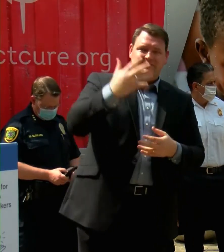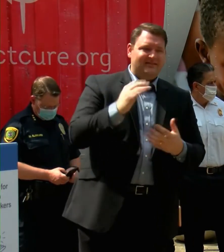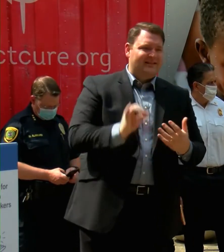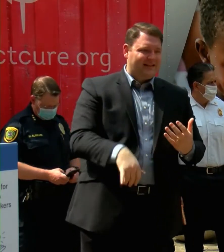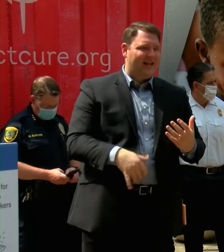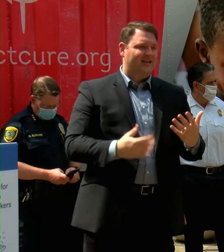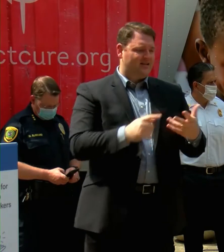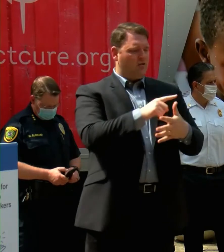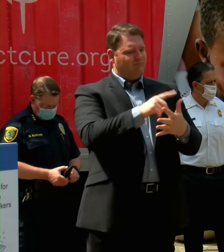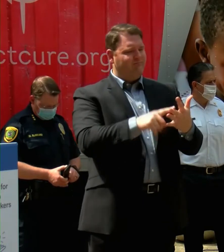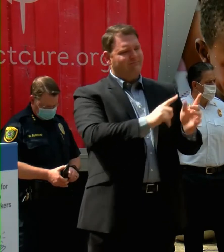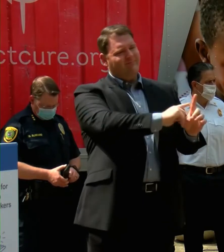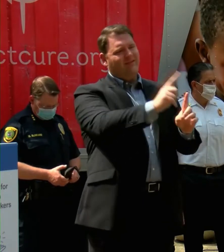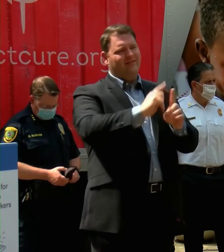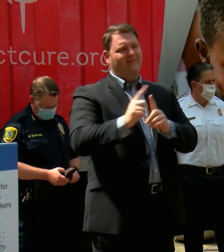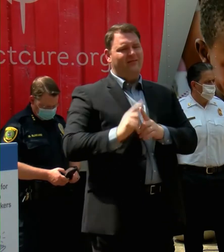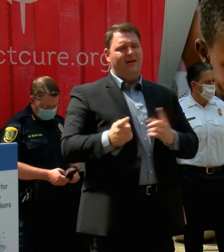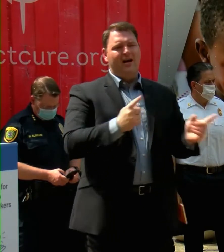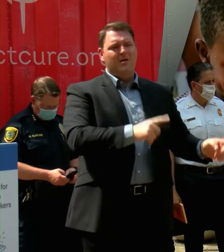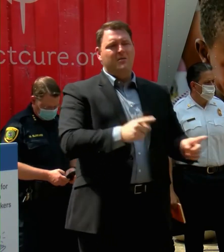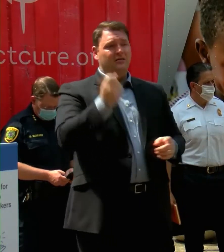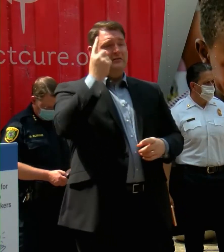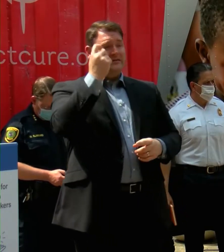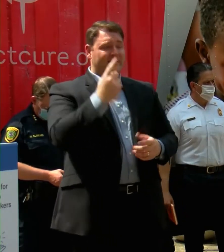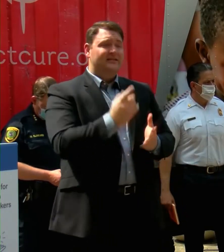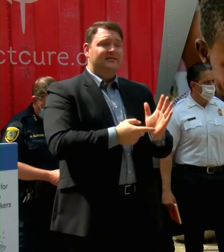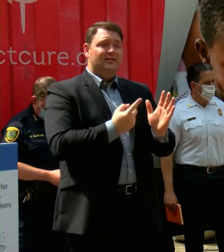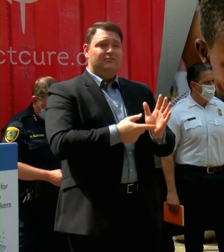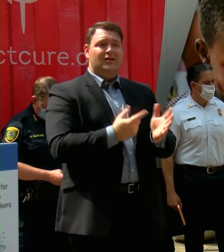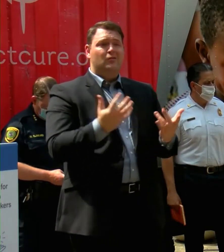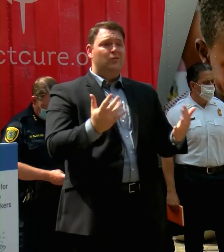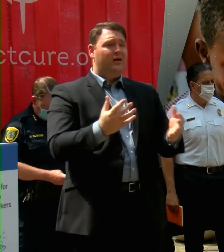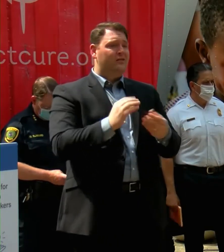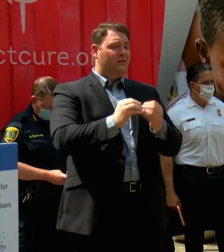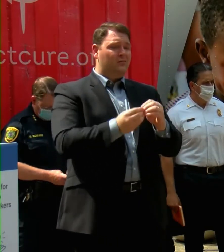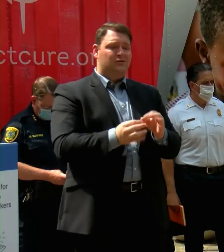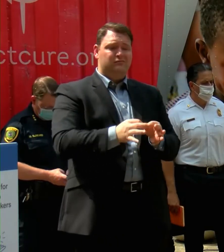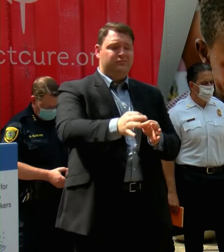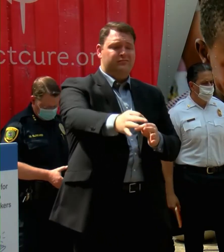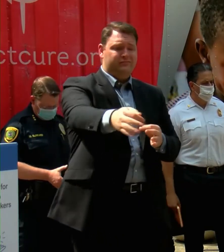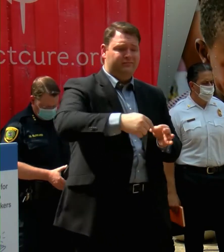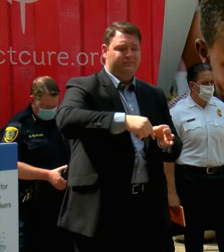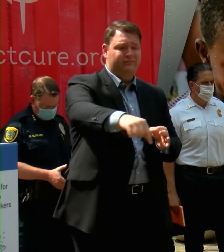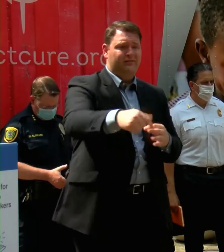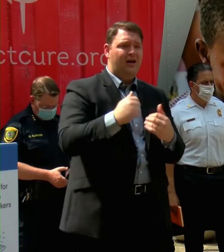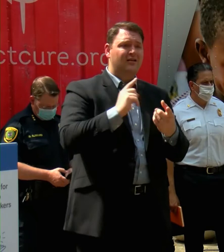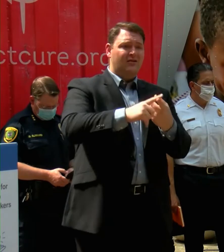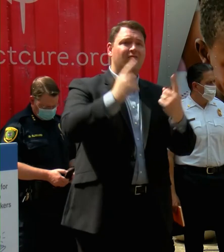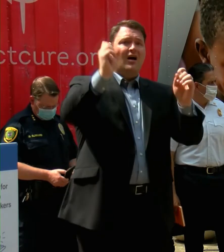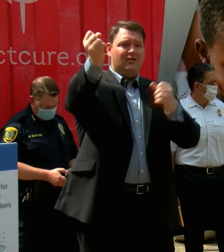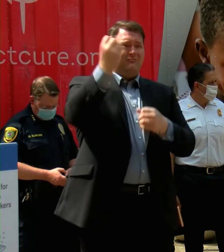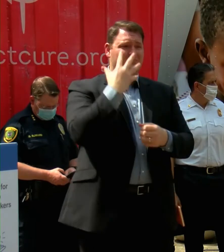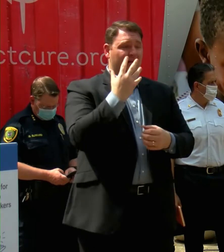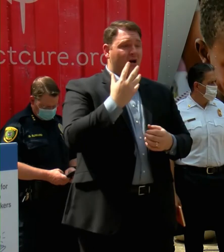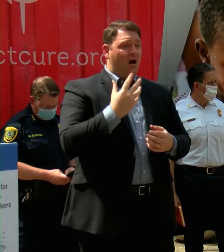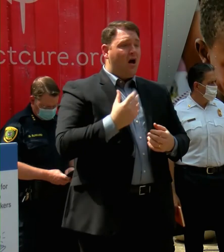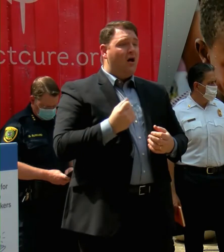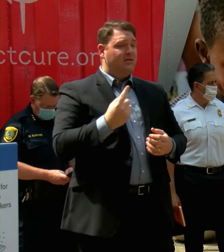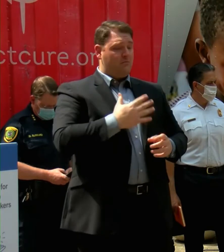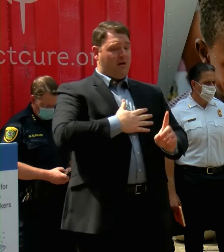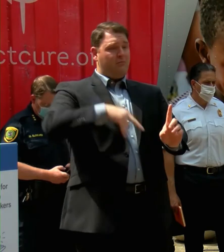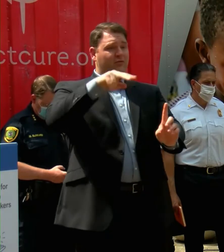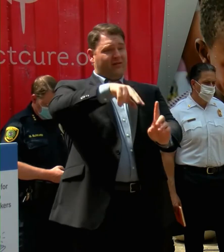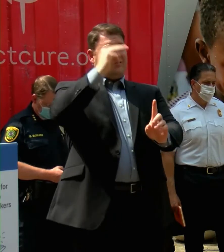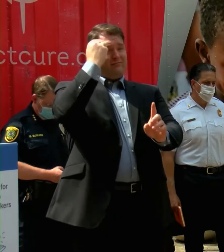bit. But I will tell you, from my point of view, and as the mayor of the city of Houston, when I look at the numbers of people who have died in the